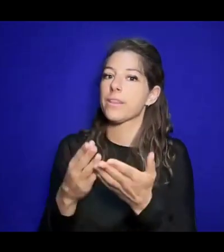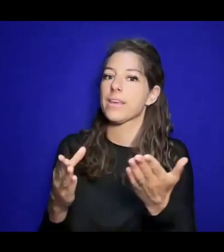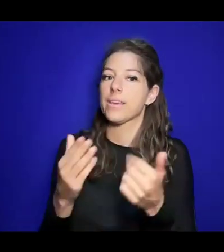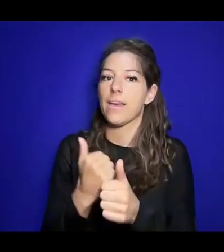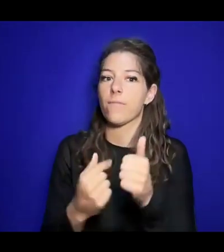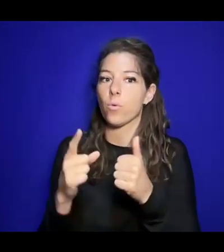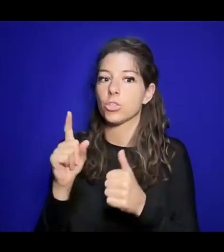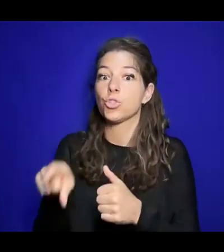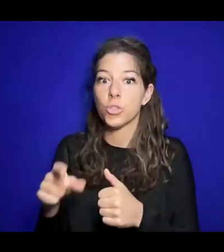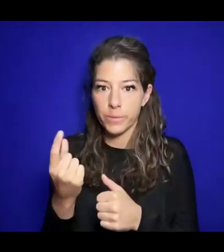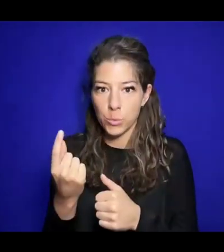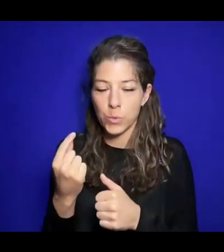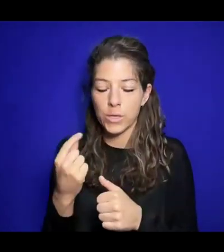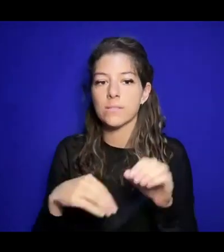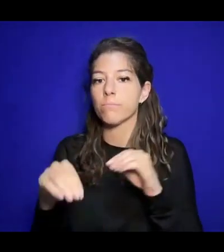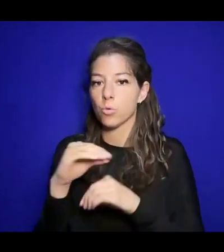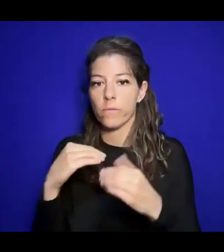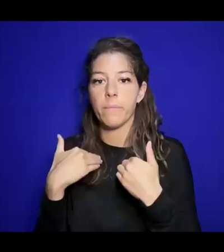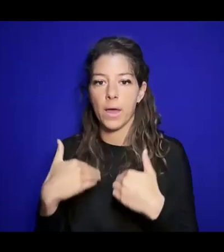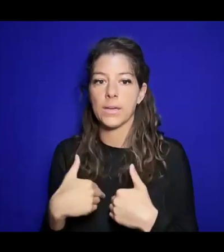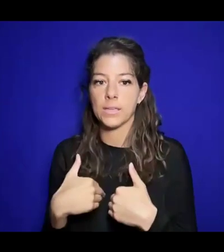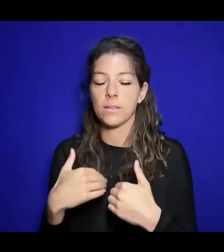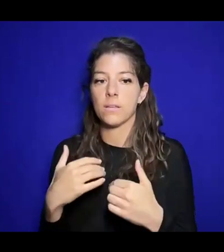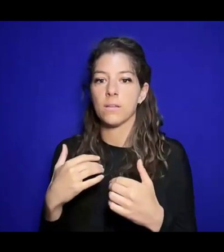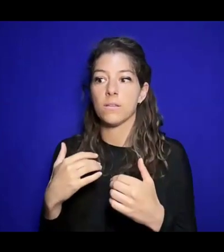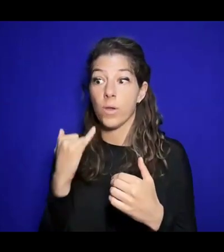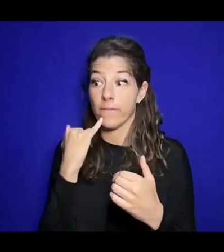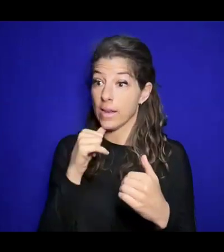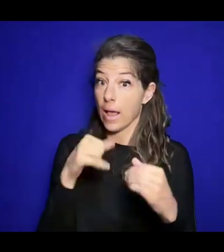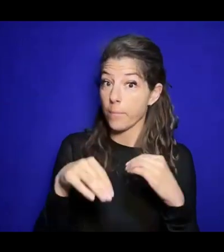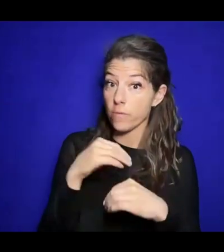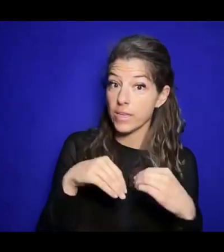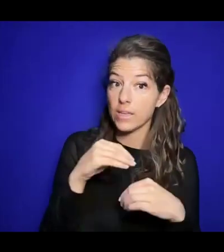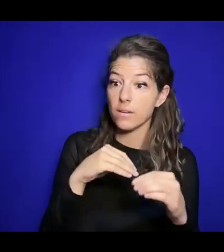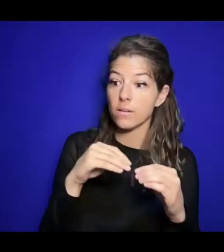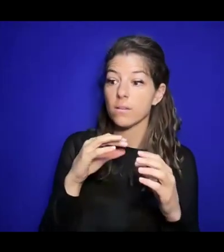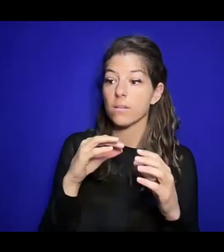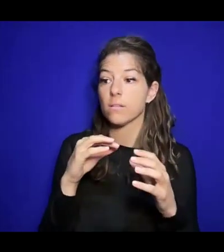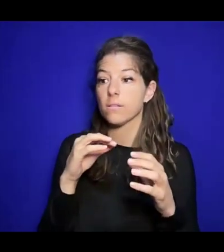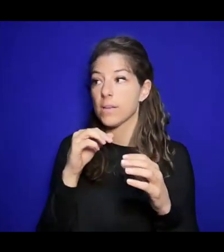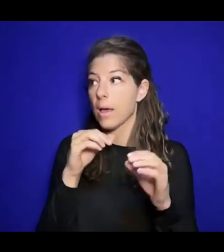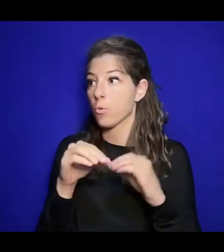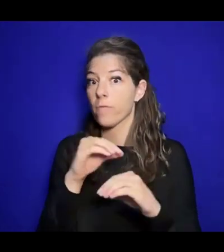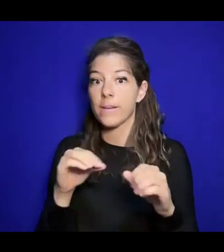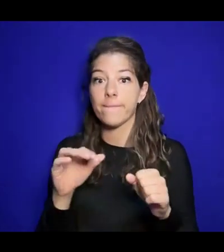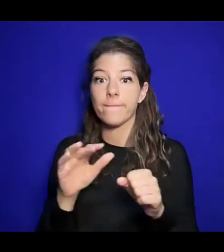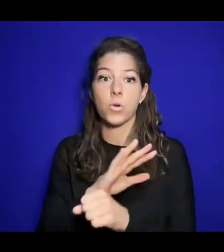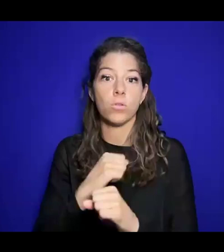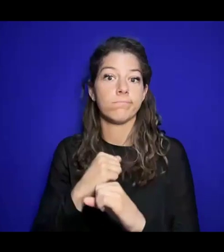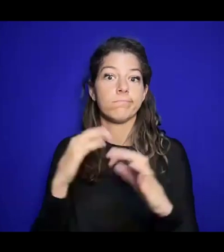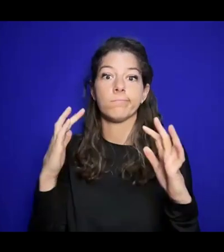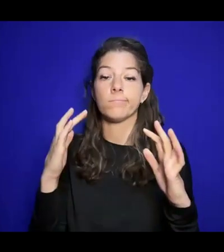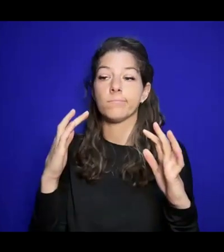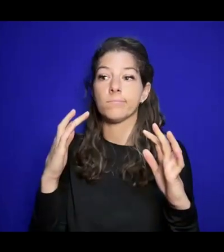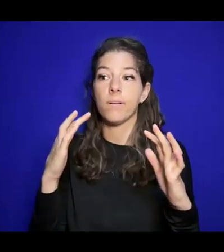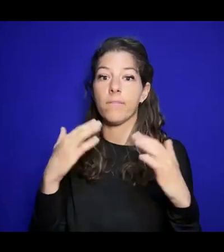should be doing is to move their body. So the body parts that aren't moving or that aren't moving in the full range of motion of